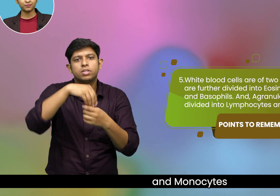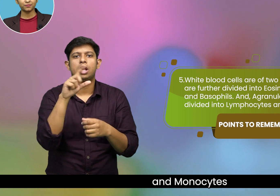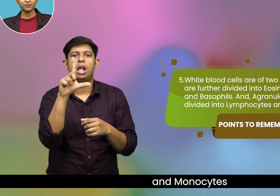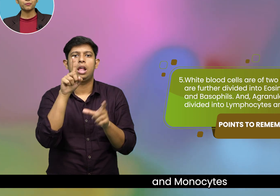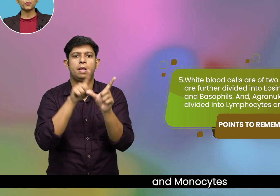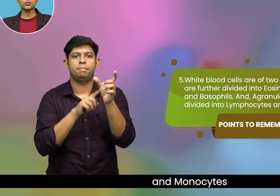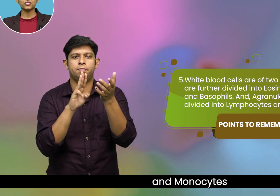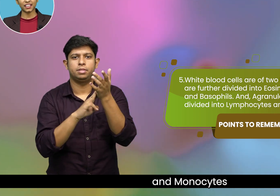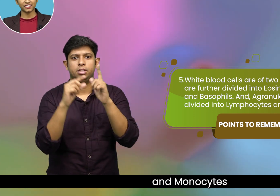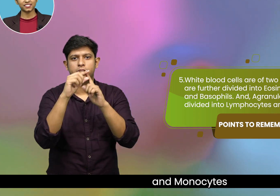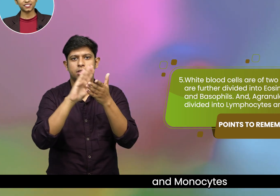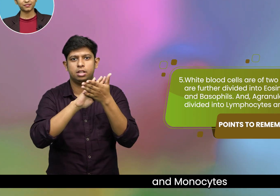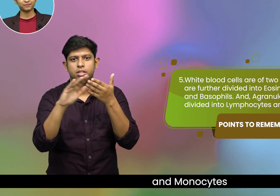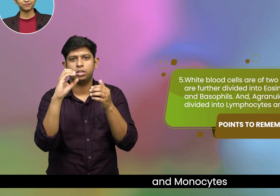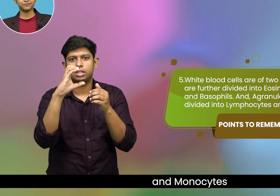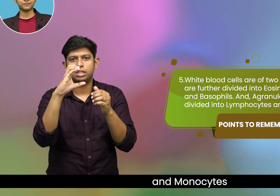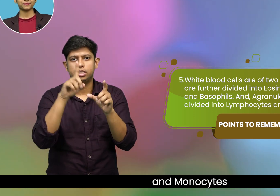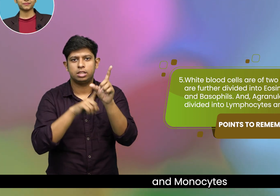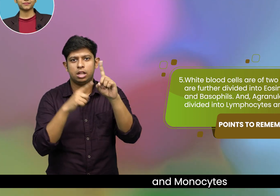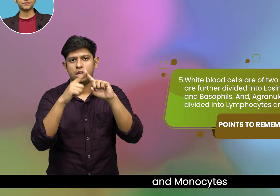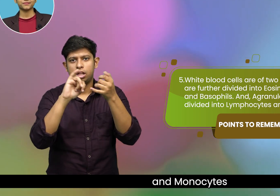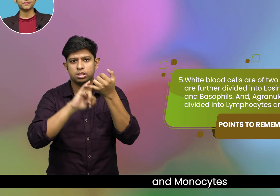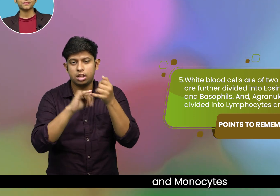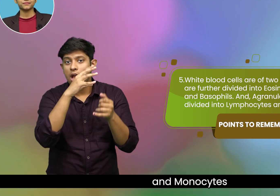and monocytes.